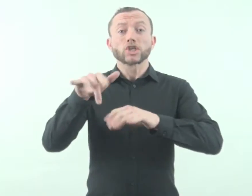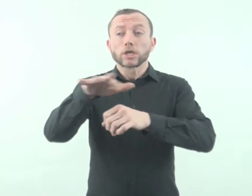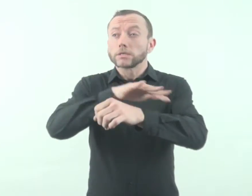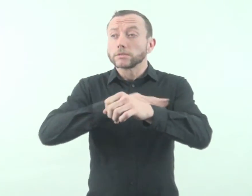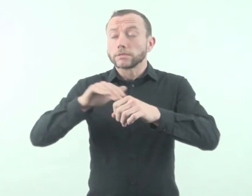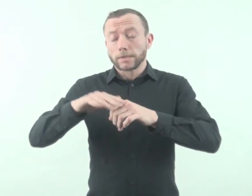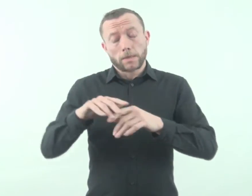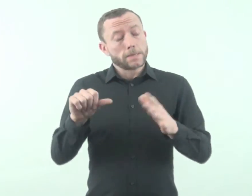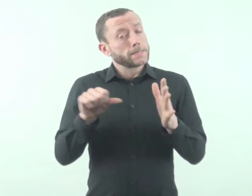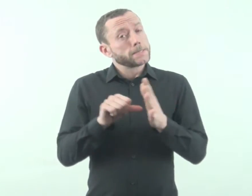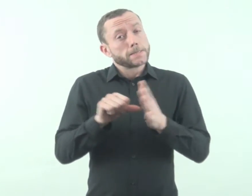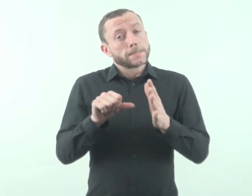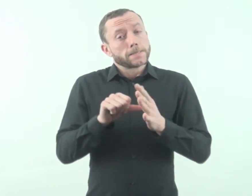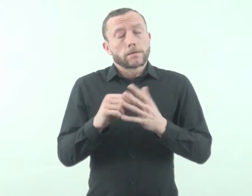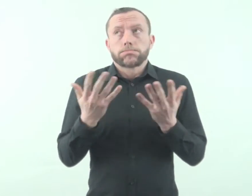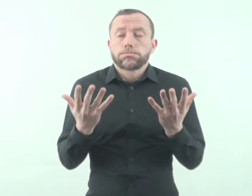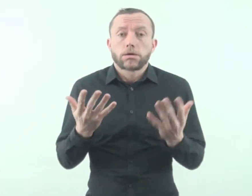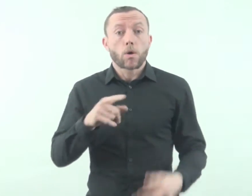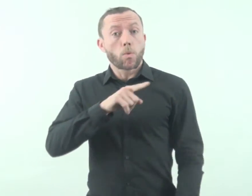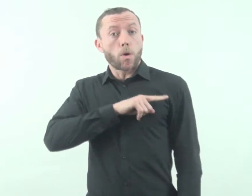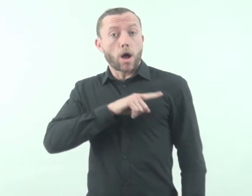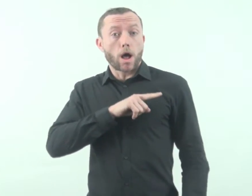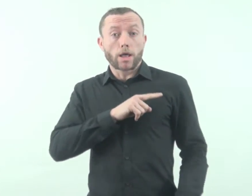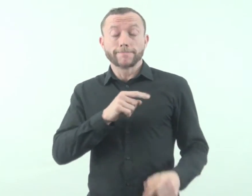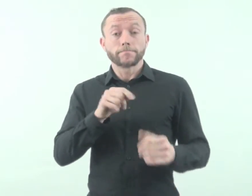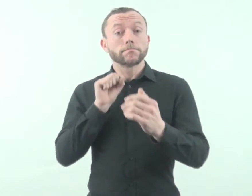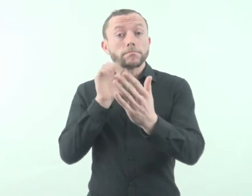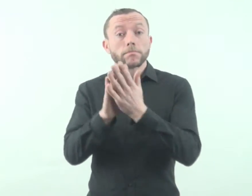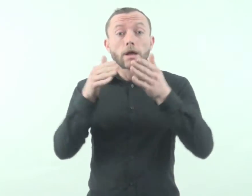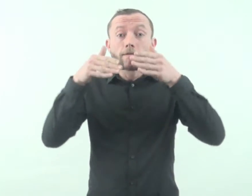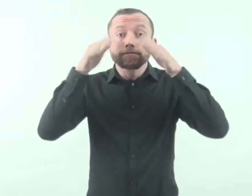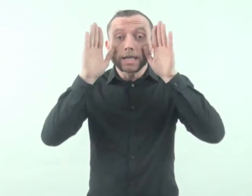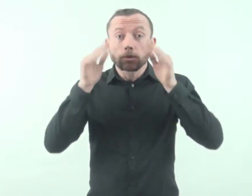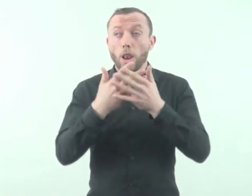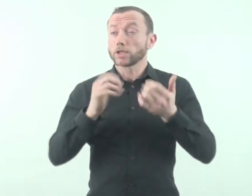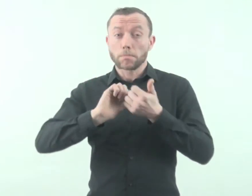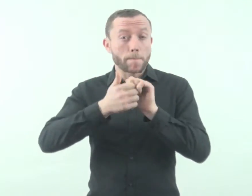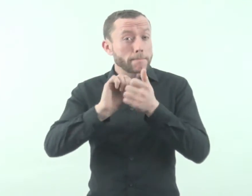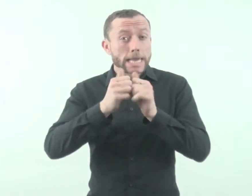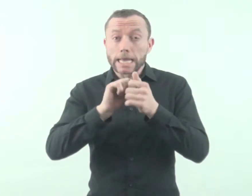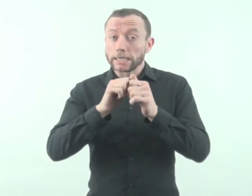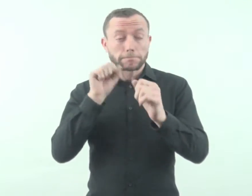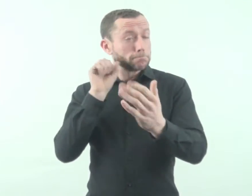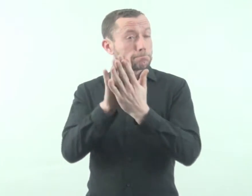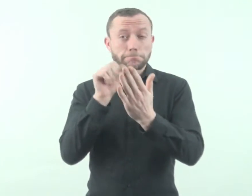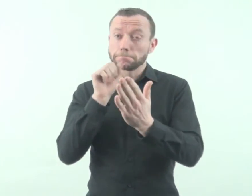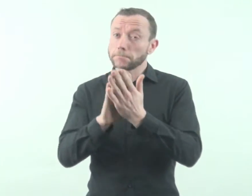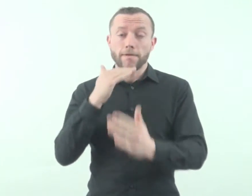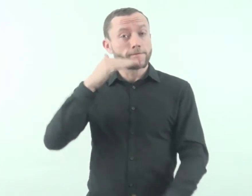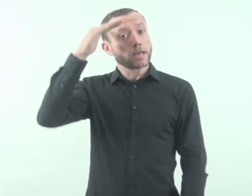At the moment, within my profession, it's really difficult out there. Quite often on Facebook, I see plenty of my peers